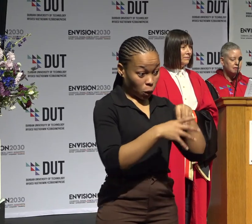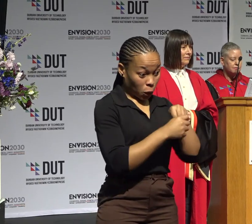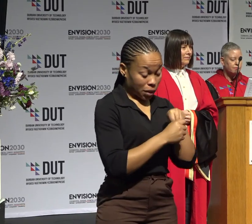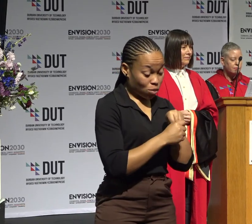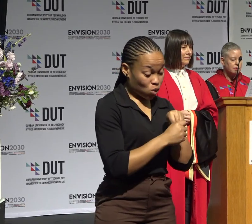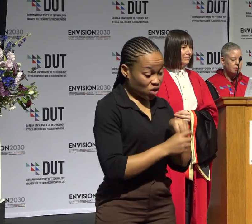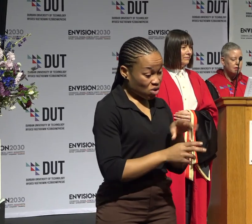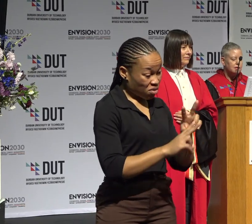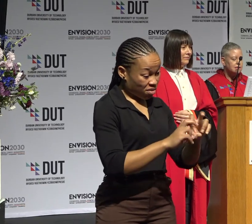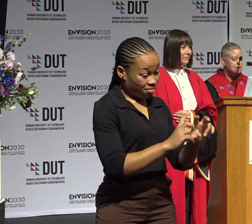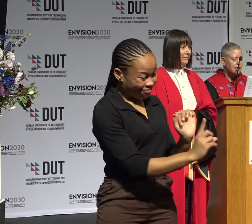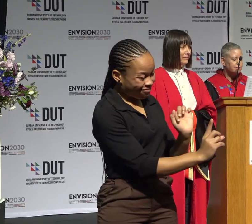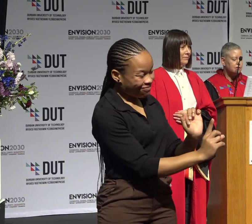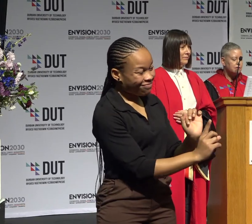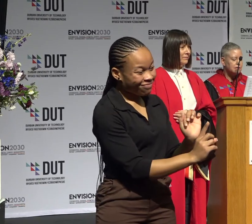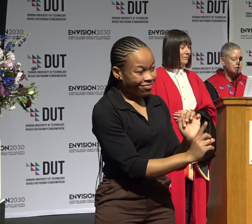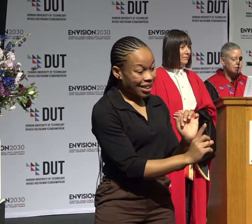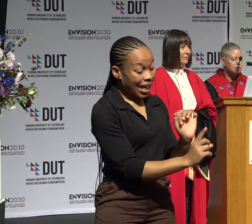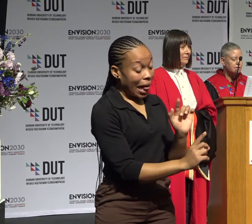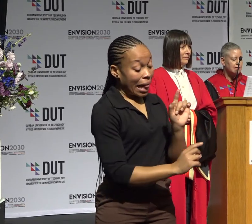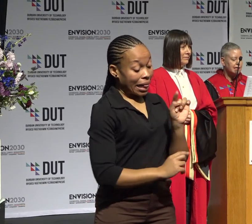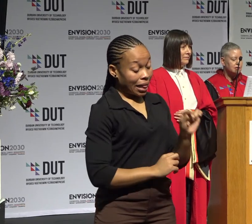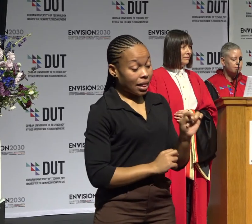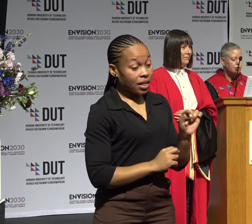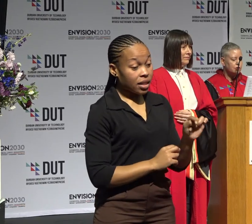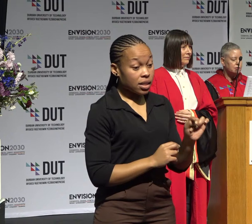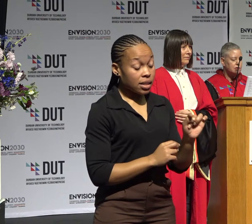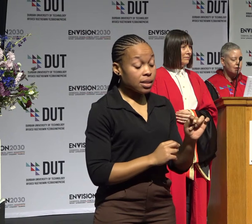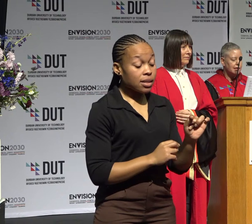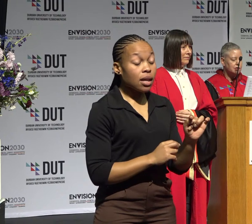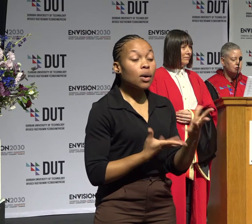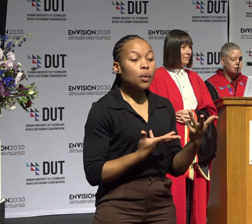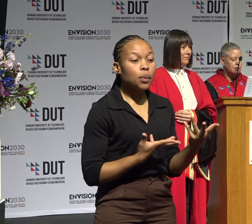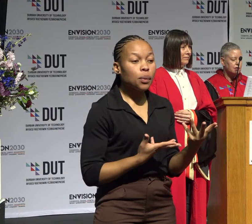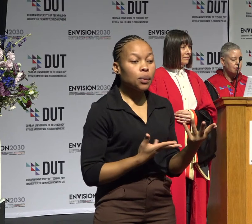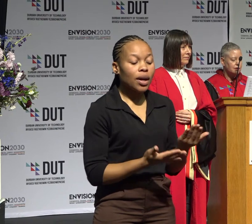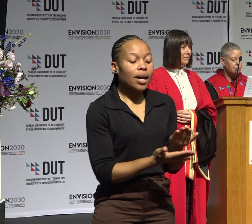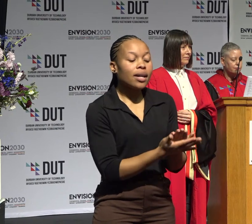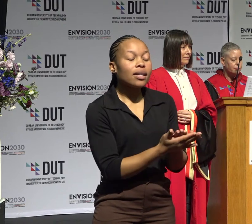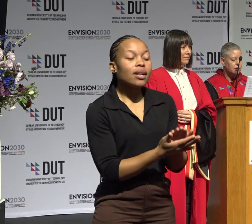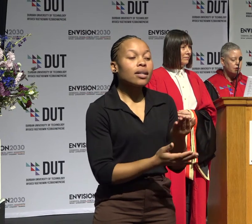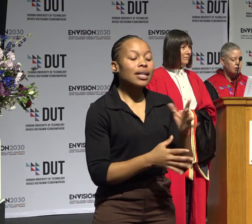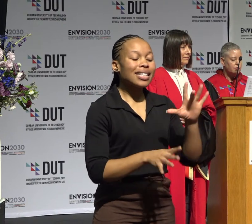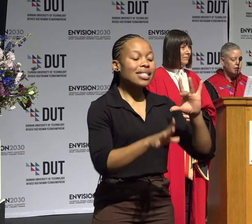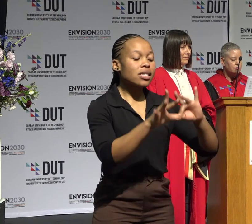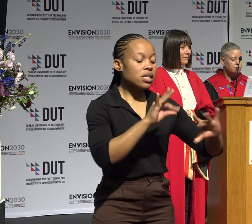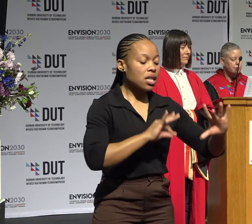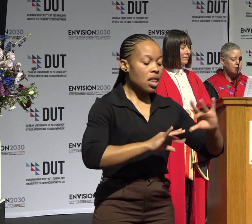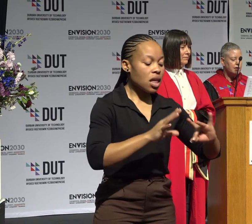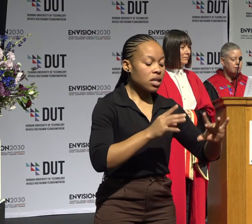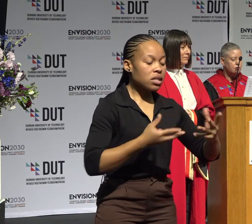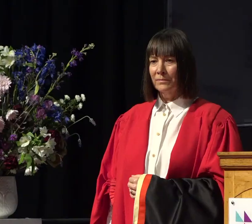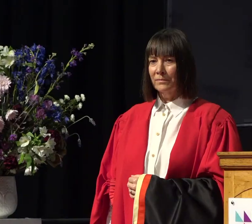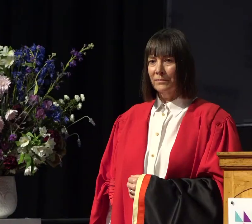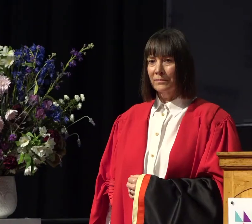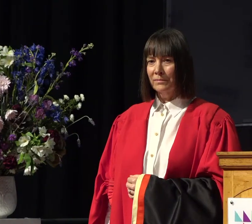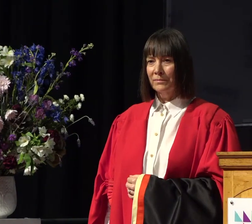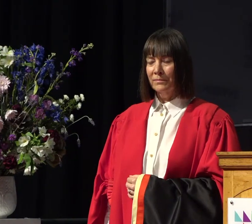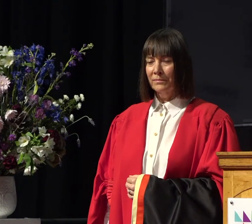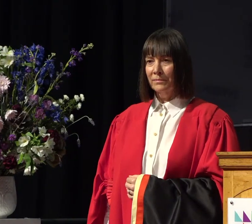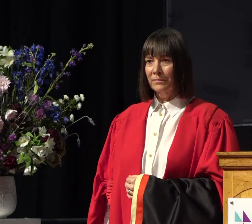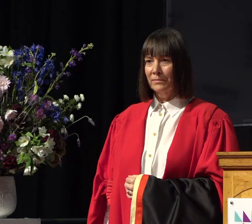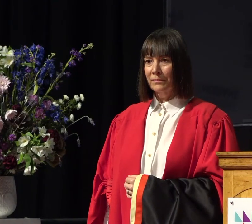thesis. This enabled the discussion of selected poems in relation to theory. The reader was prepared for